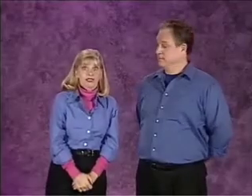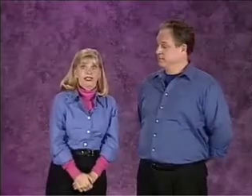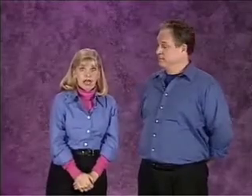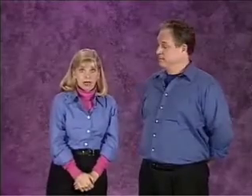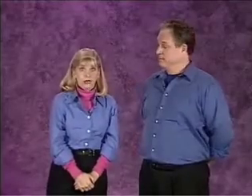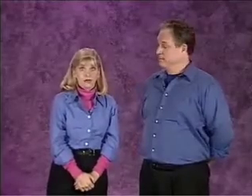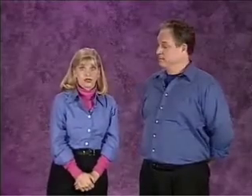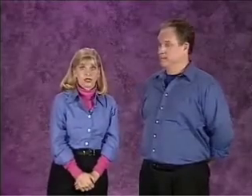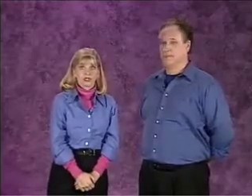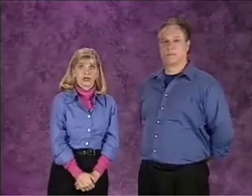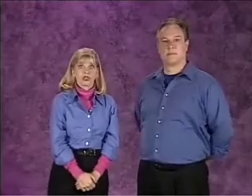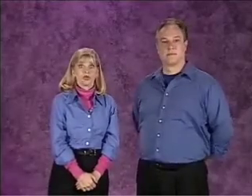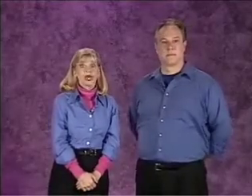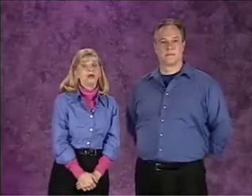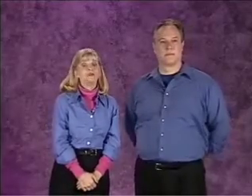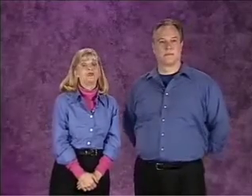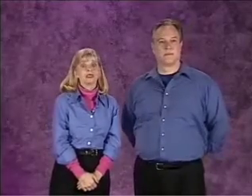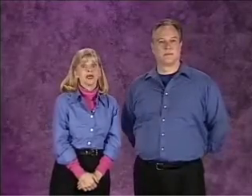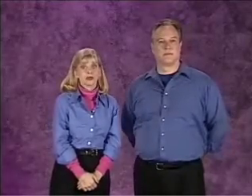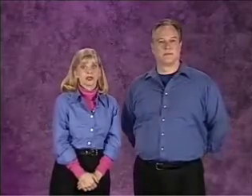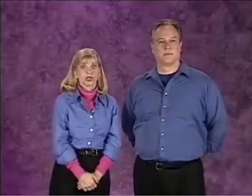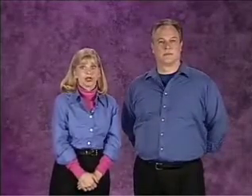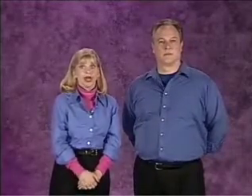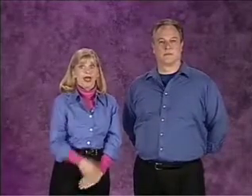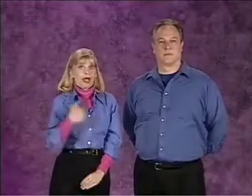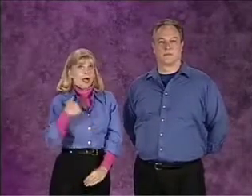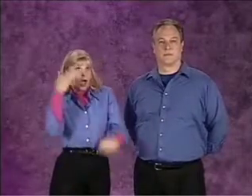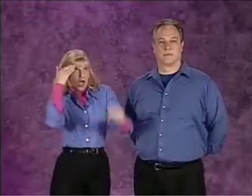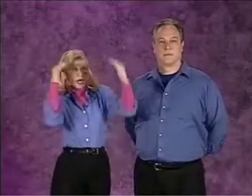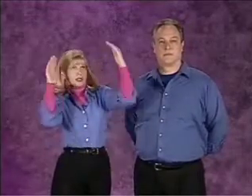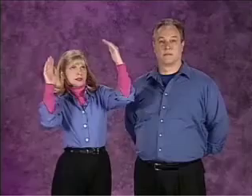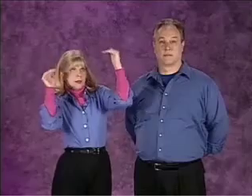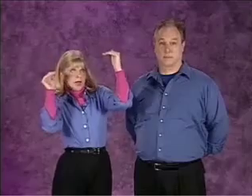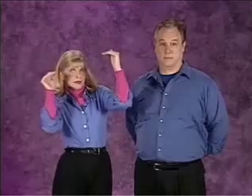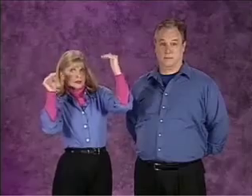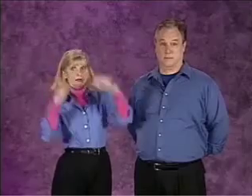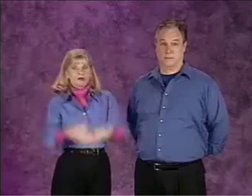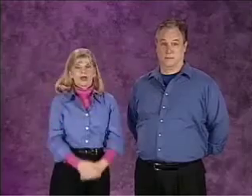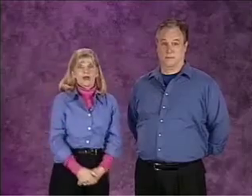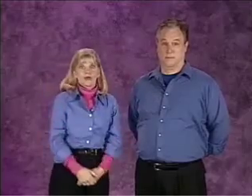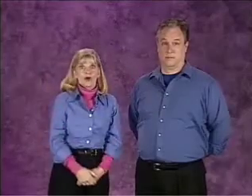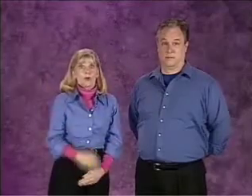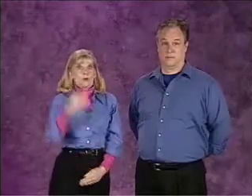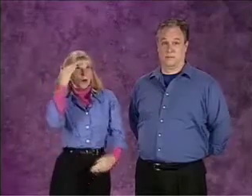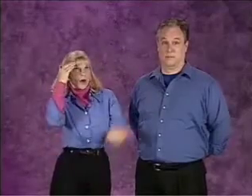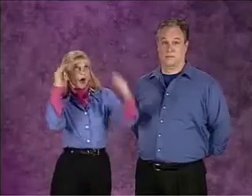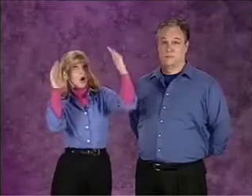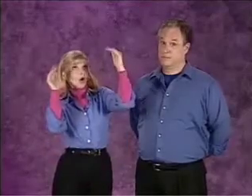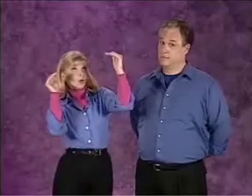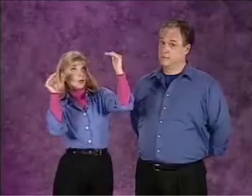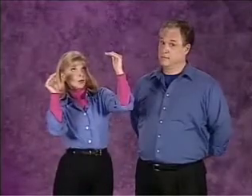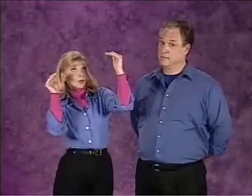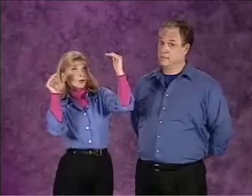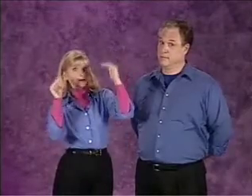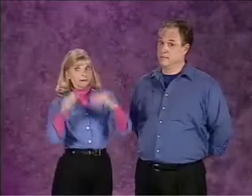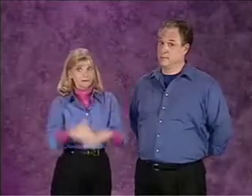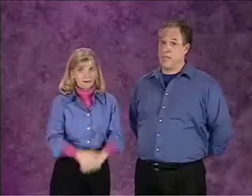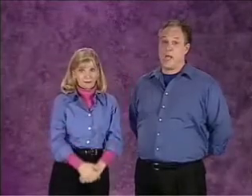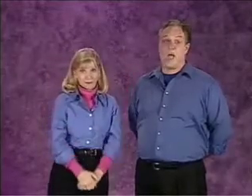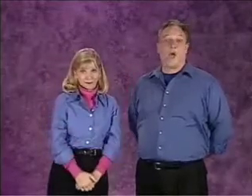context and your facial expression will help to distinguish expect from hope.